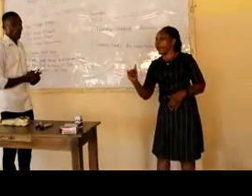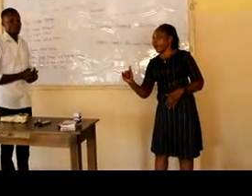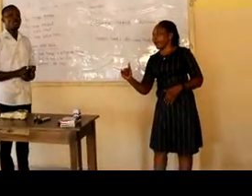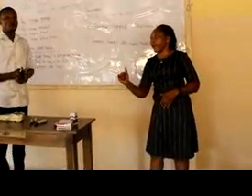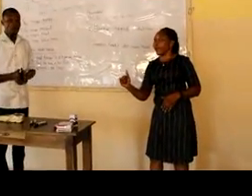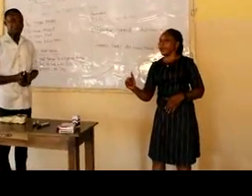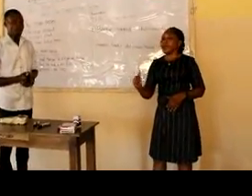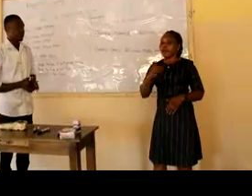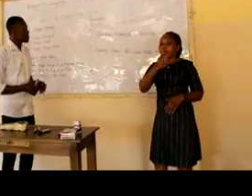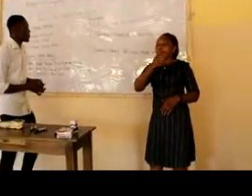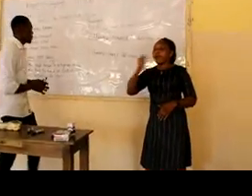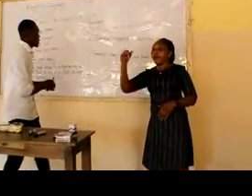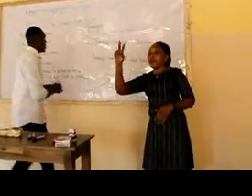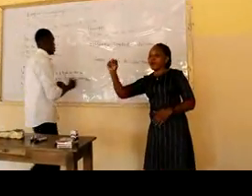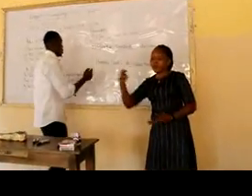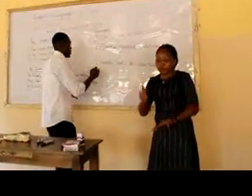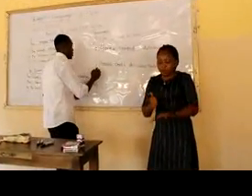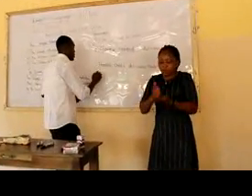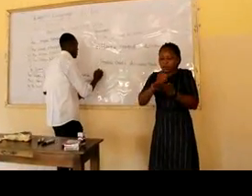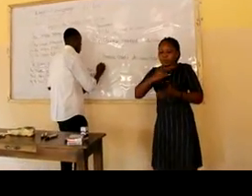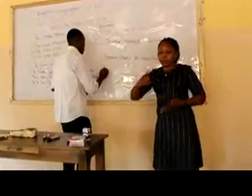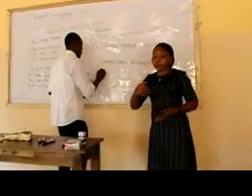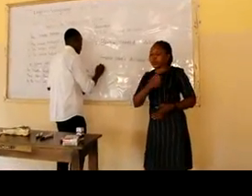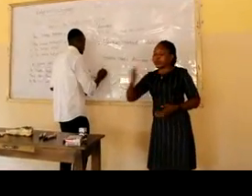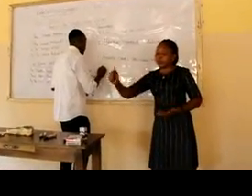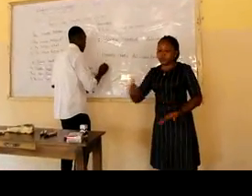an auxiliary verb.